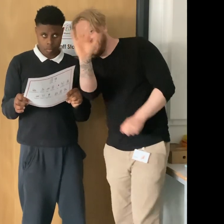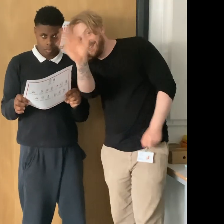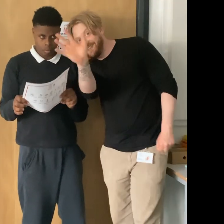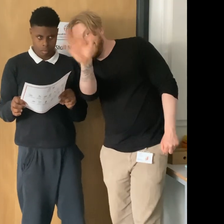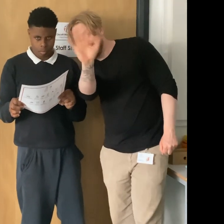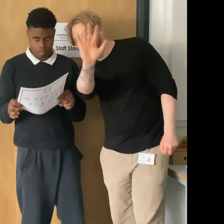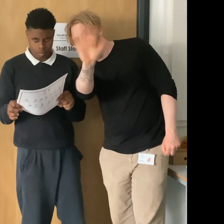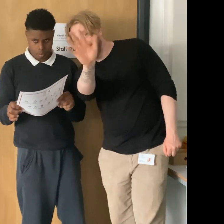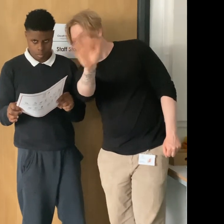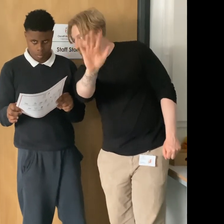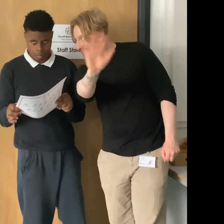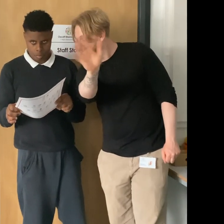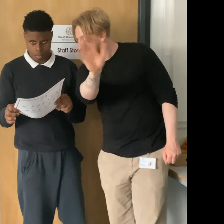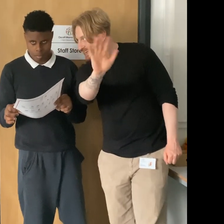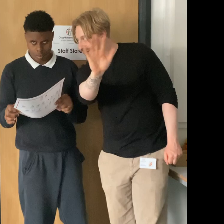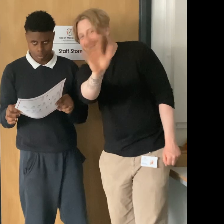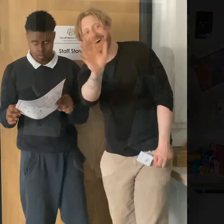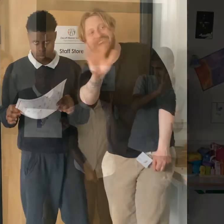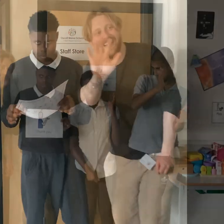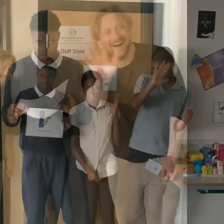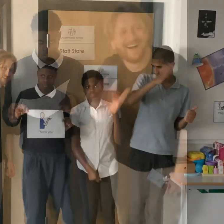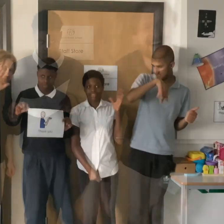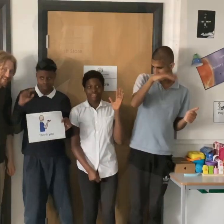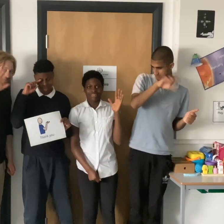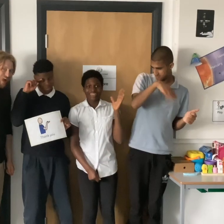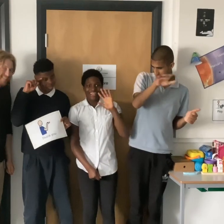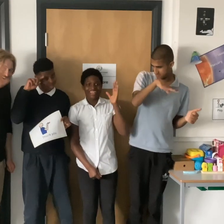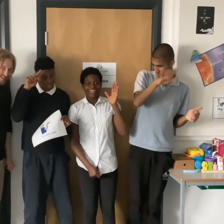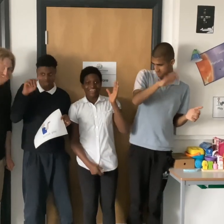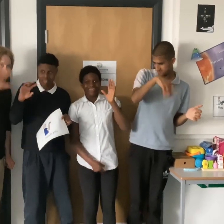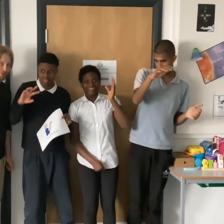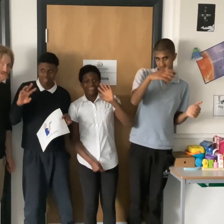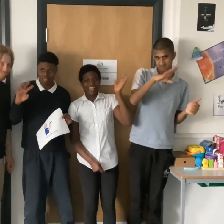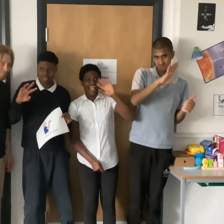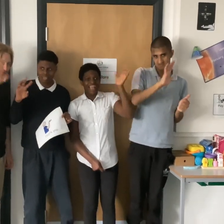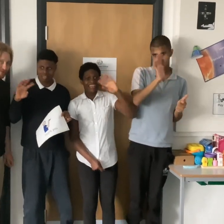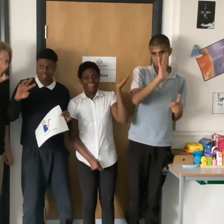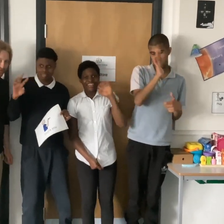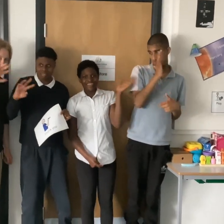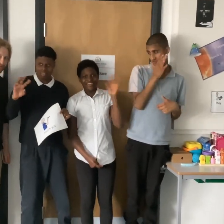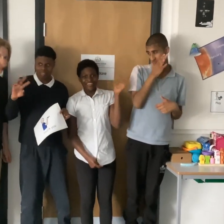There's a wave. Say thank you! Thank you!